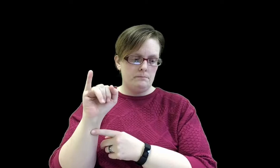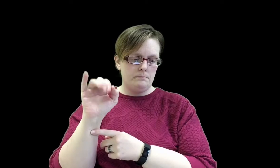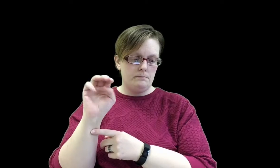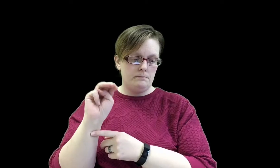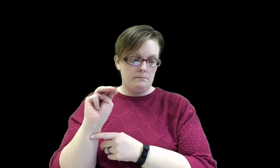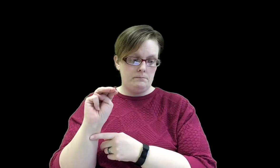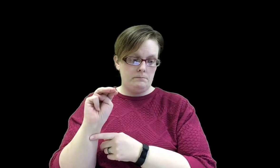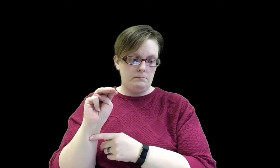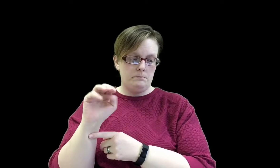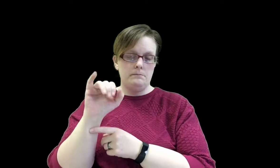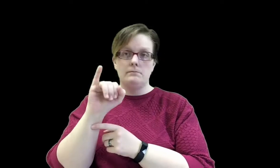Kim